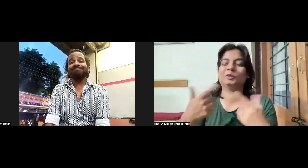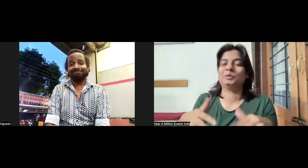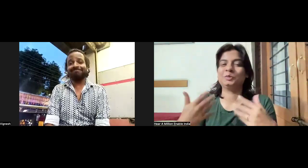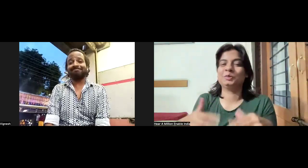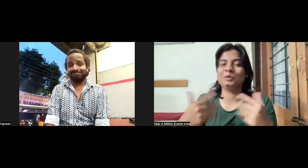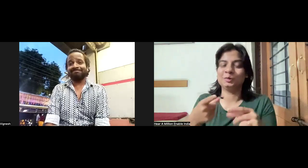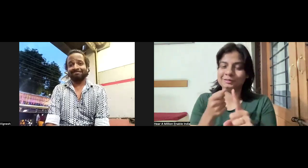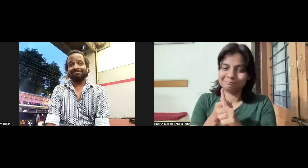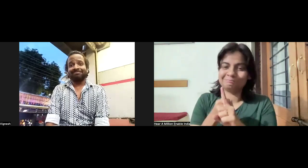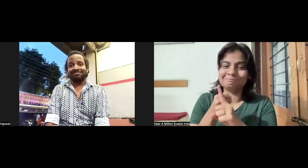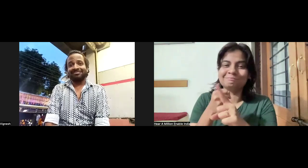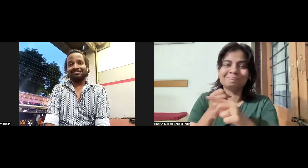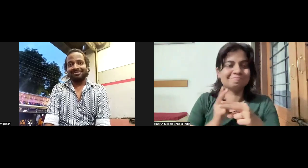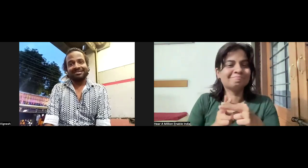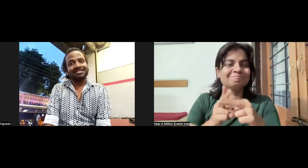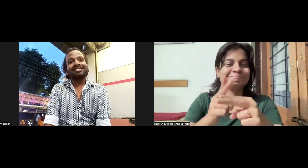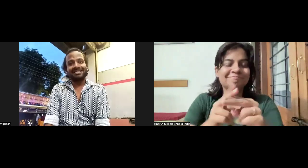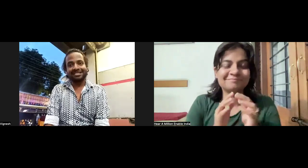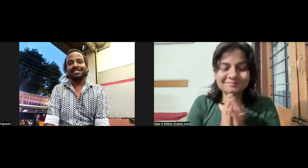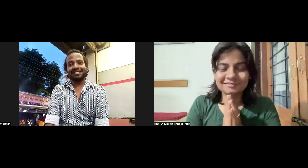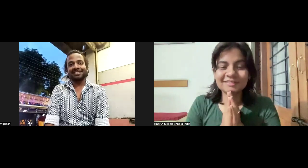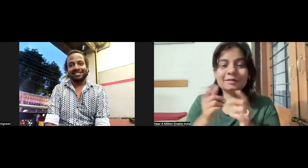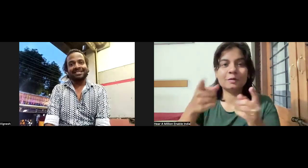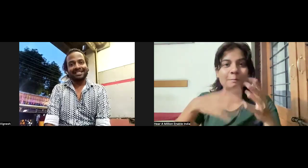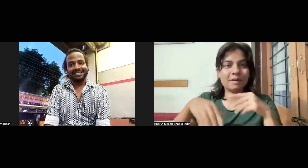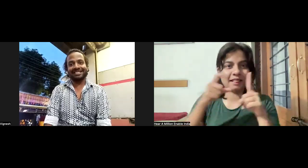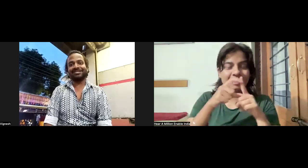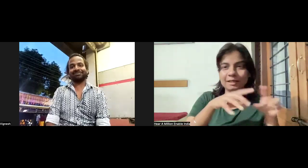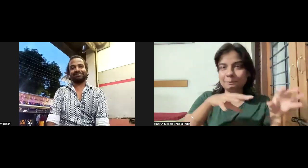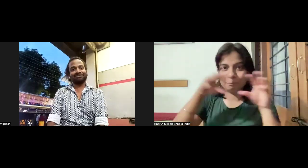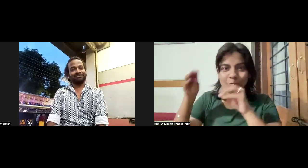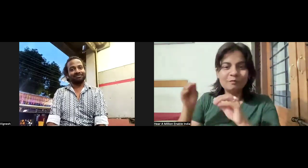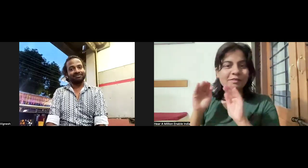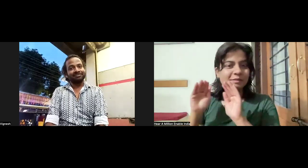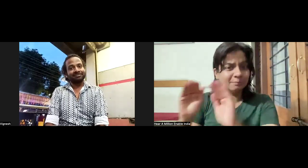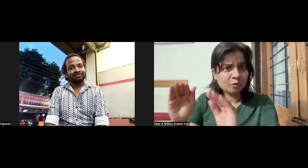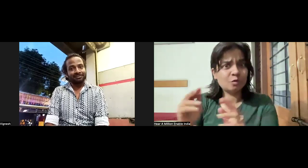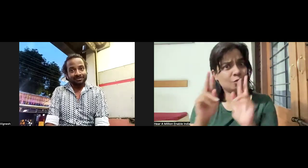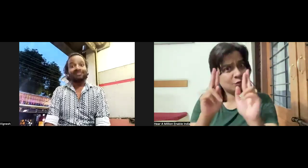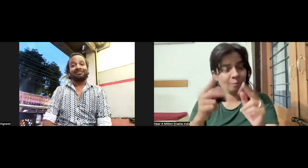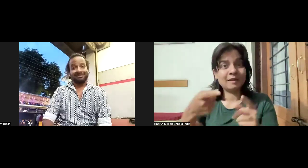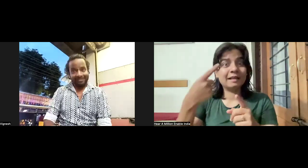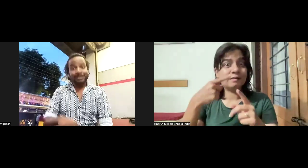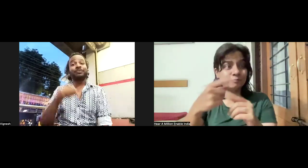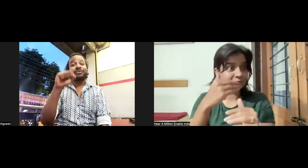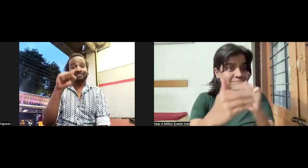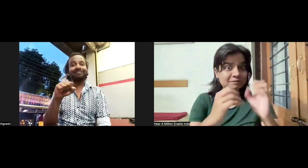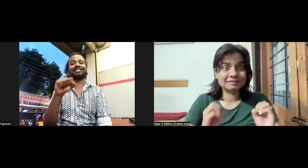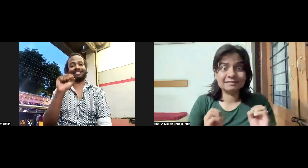Charu says that this must have been a very difficult conversation to have with parents